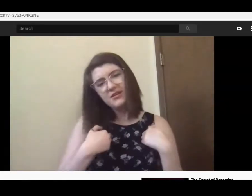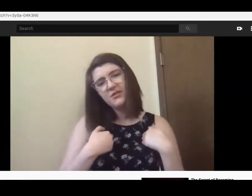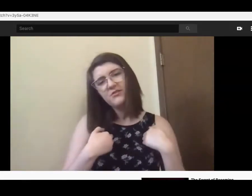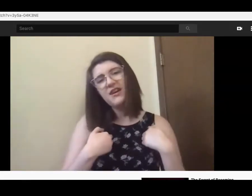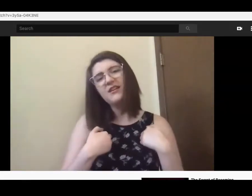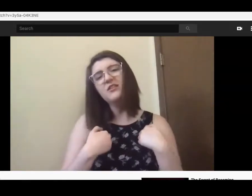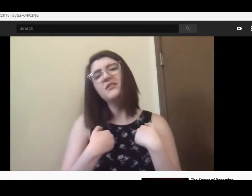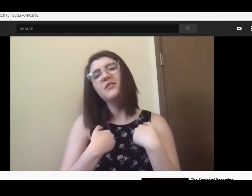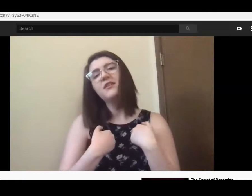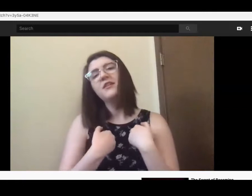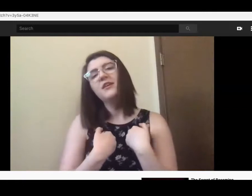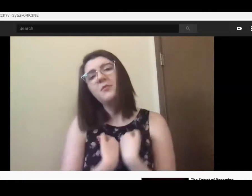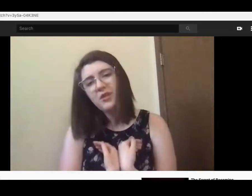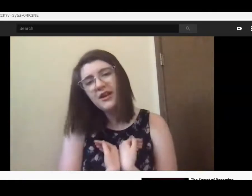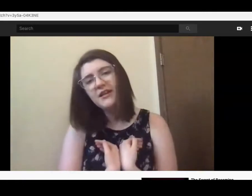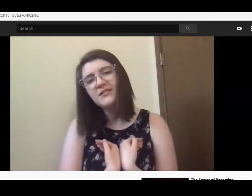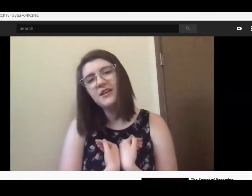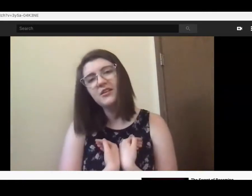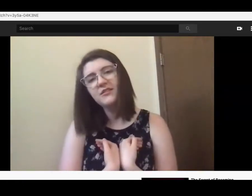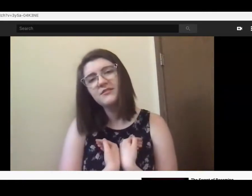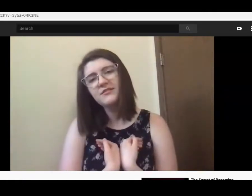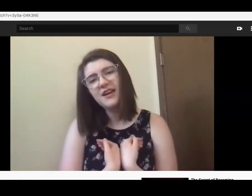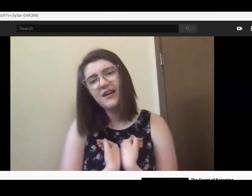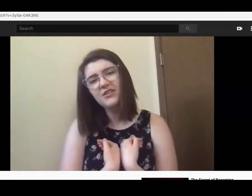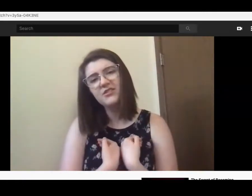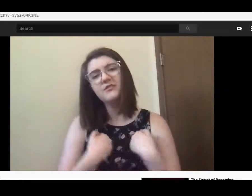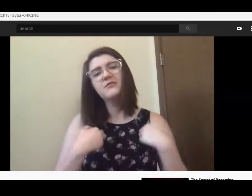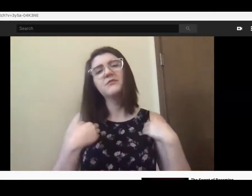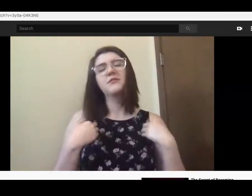of go tired. We pull our hands together. Tired.